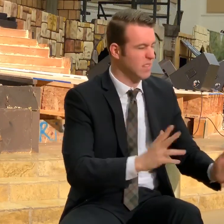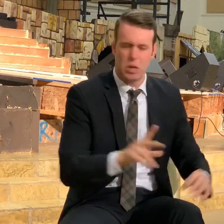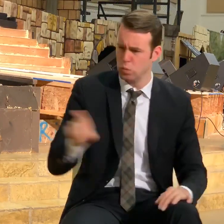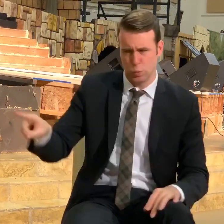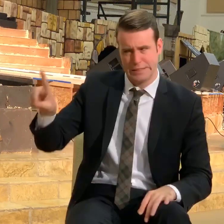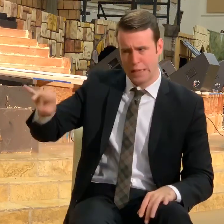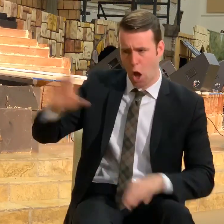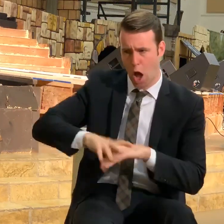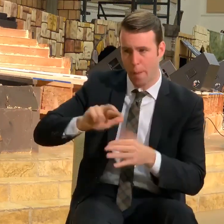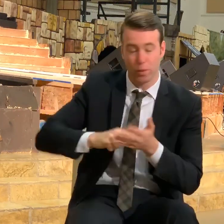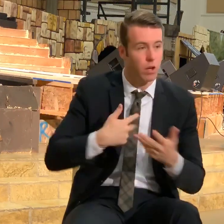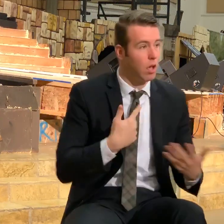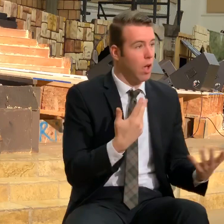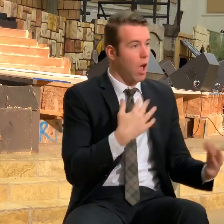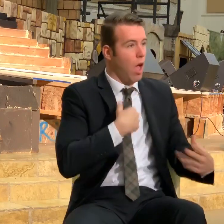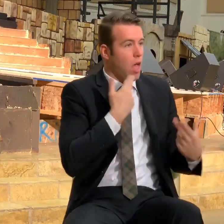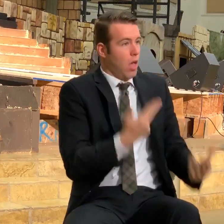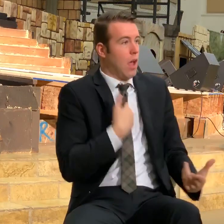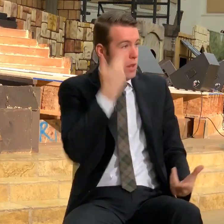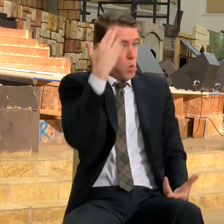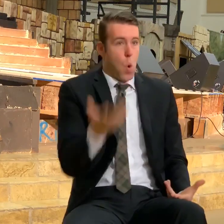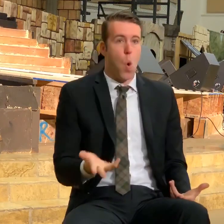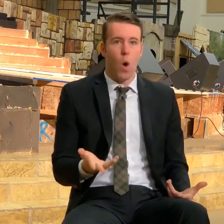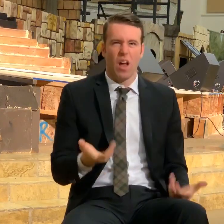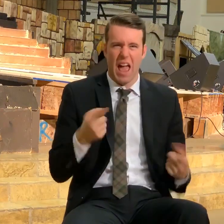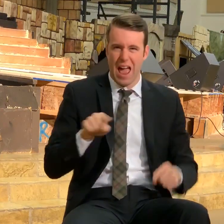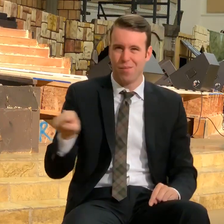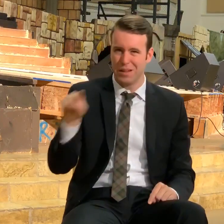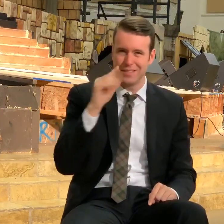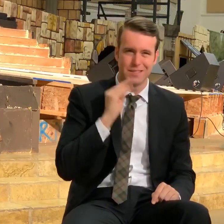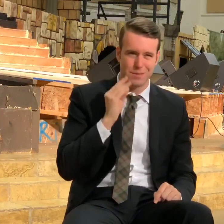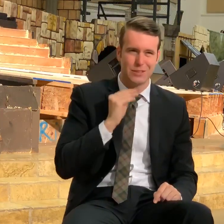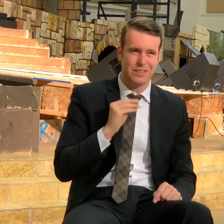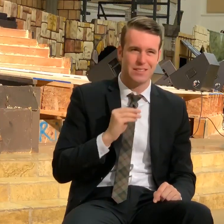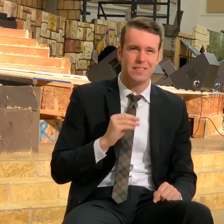no idea you were doing what offended them.